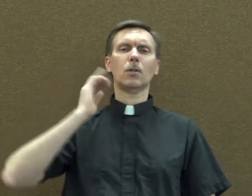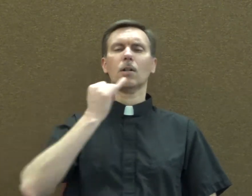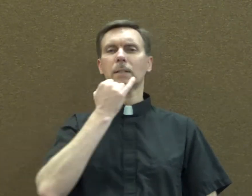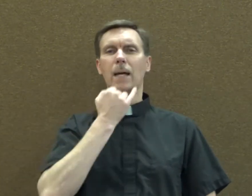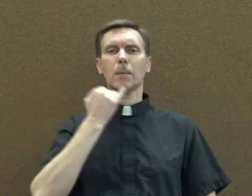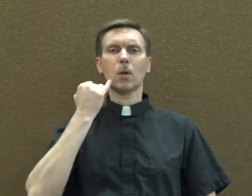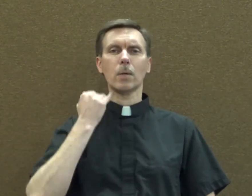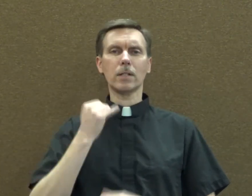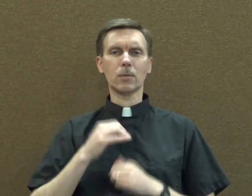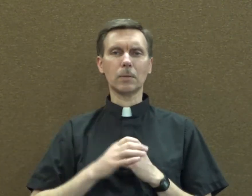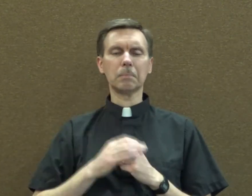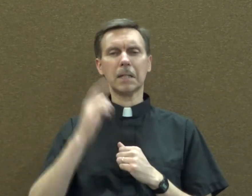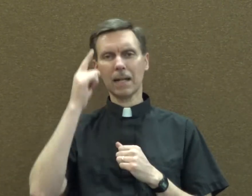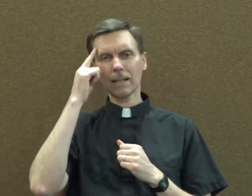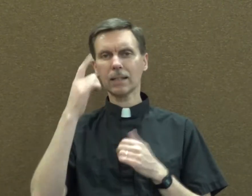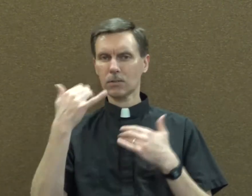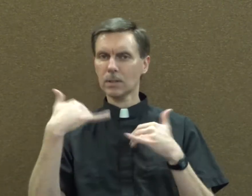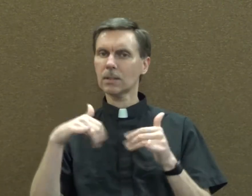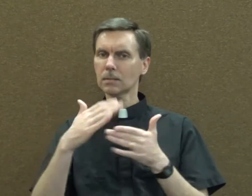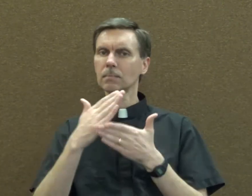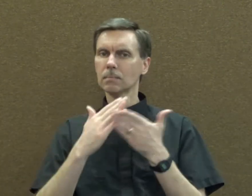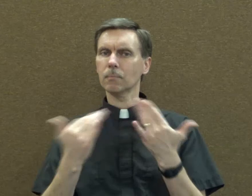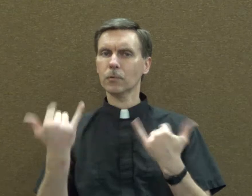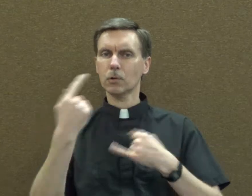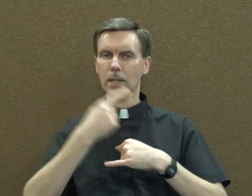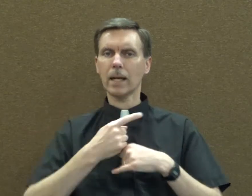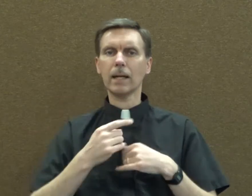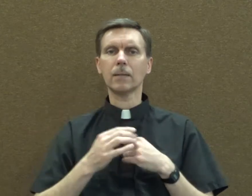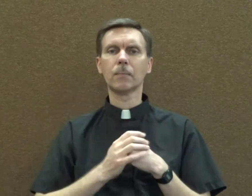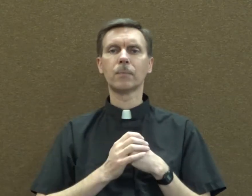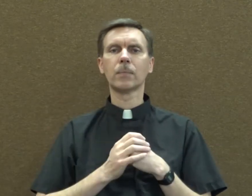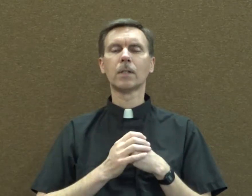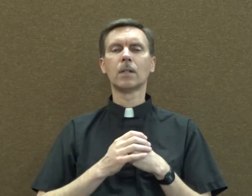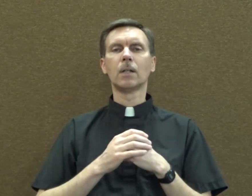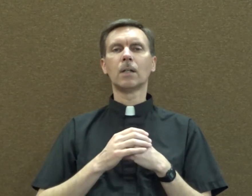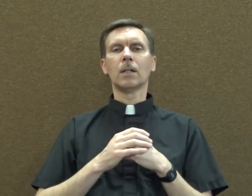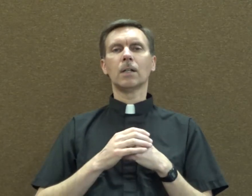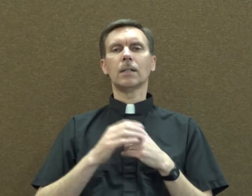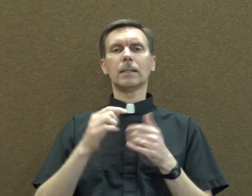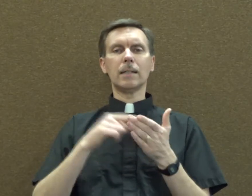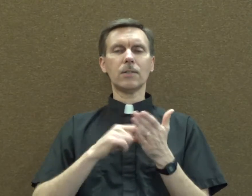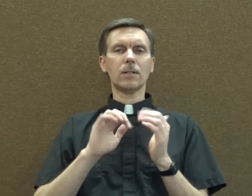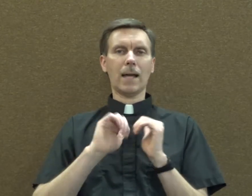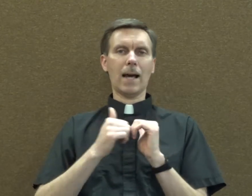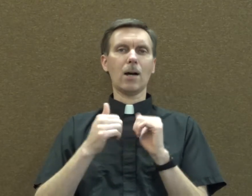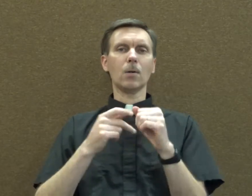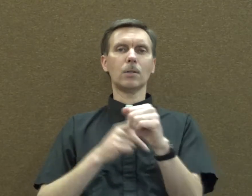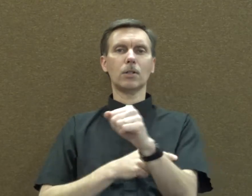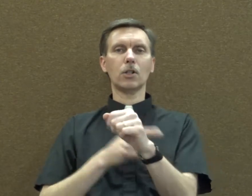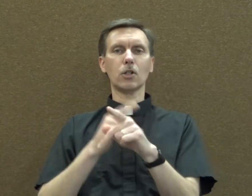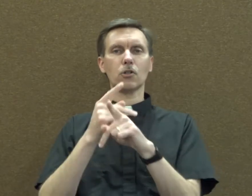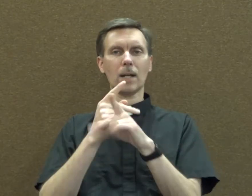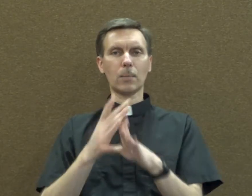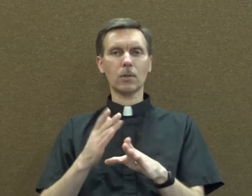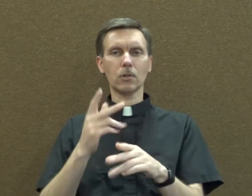Long time ago in Israel, and I think still today, this is how a shepherd